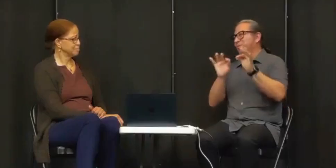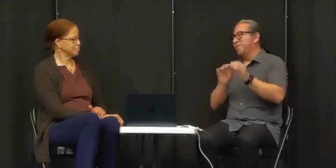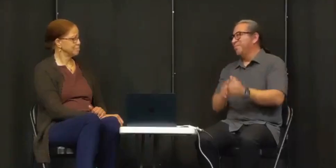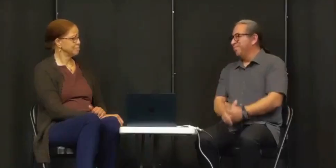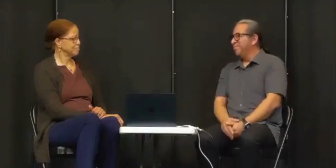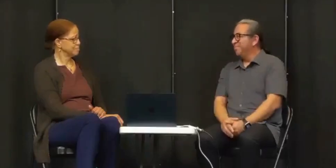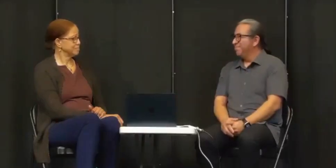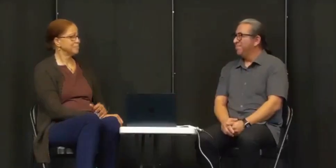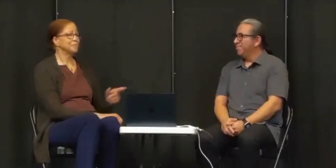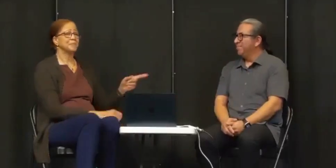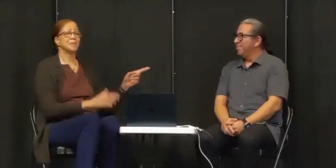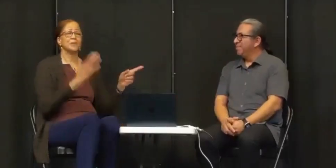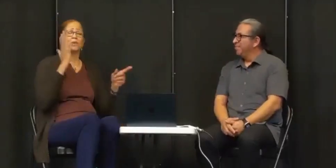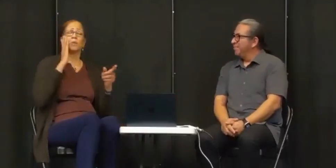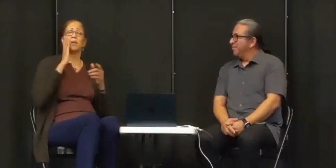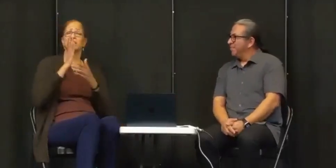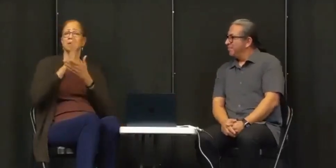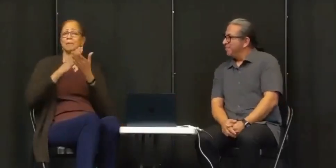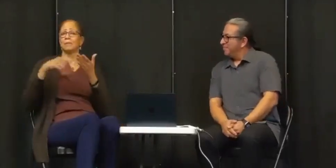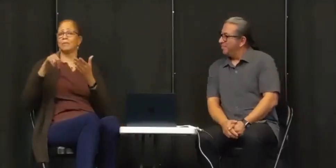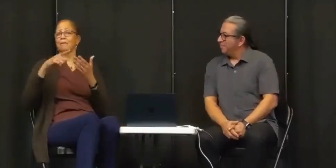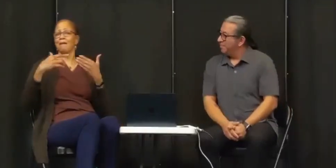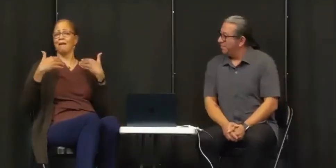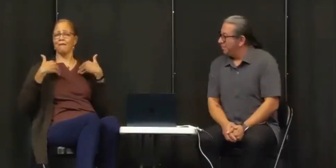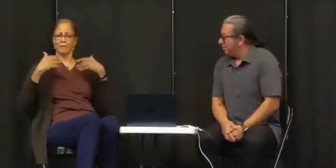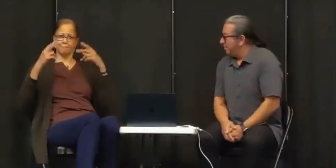empathy, all of that's important.